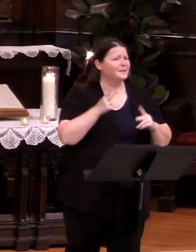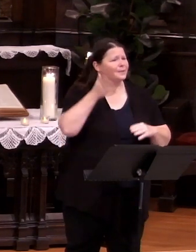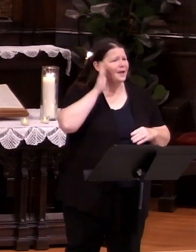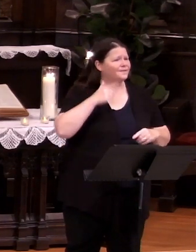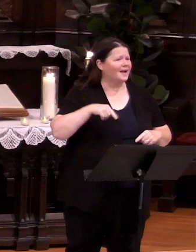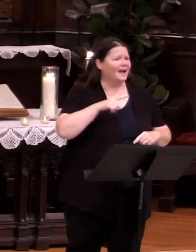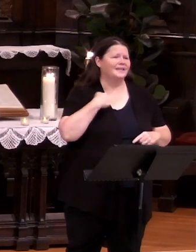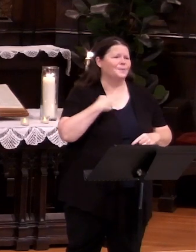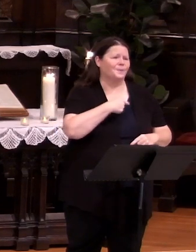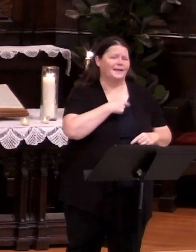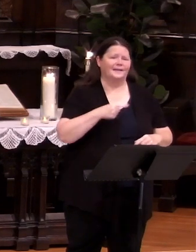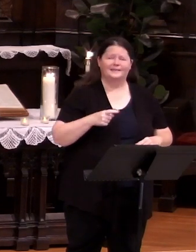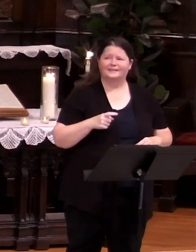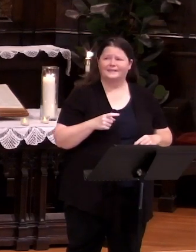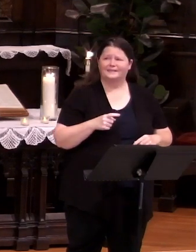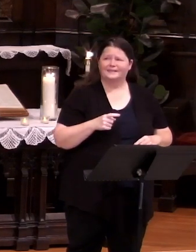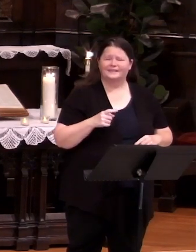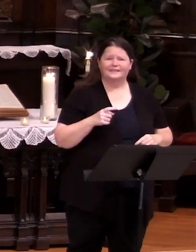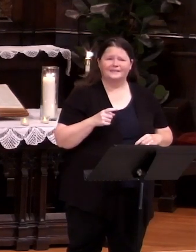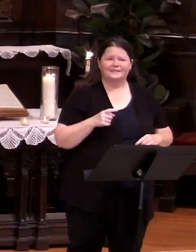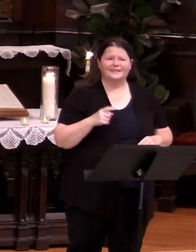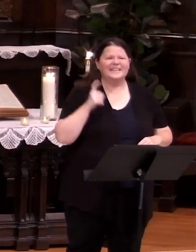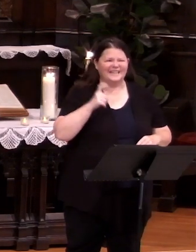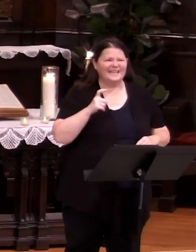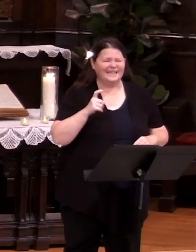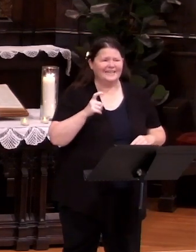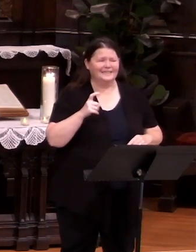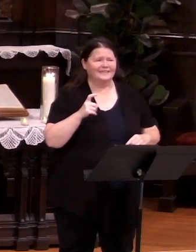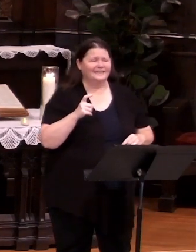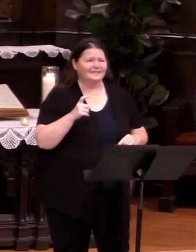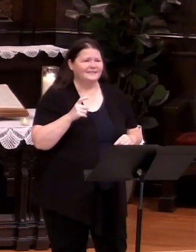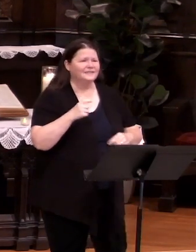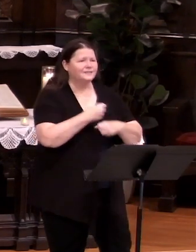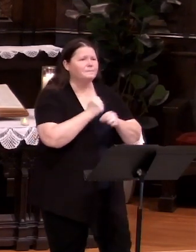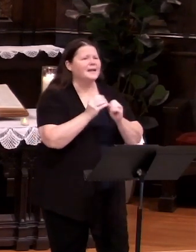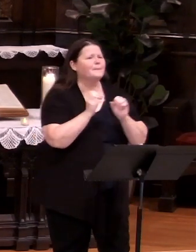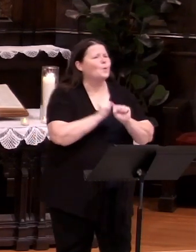need God to make it clear.